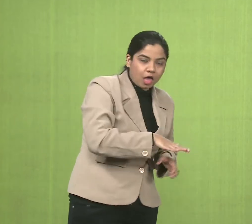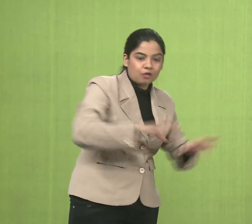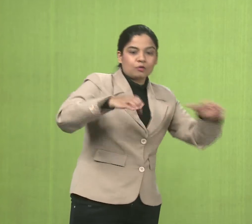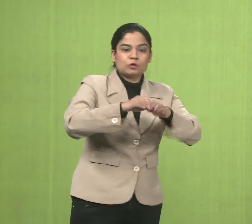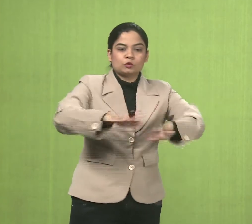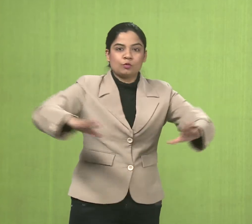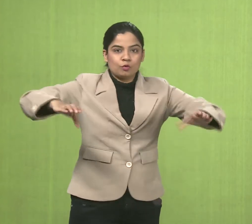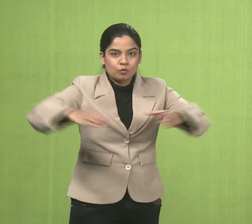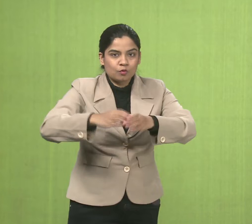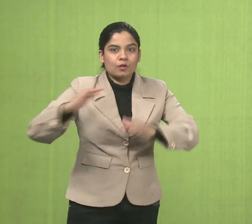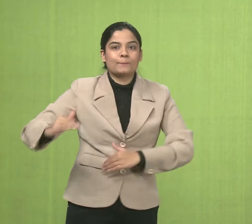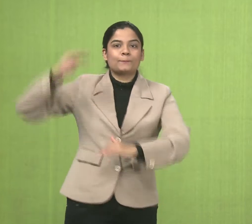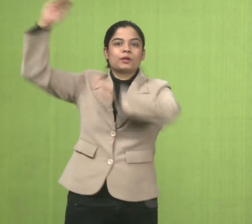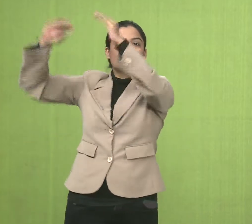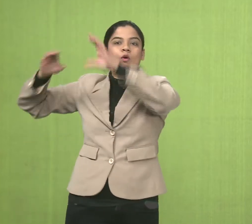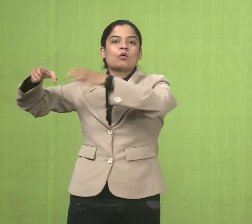adults, middle-aged, old-aged, etc.